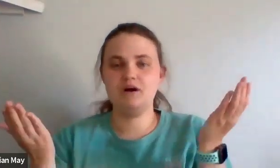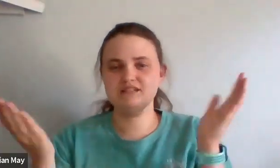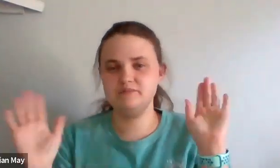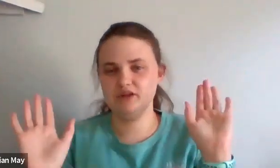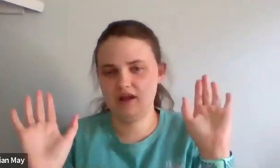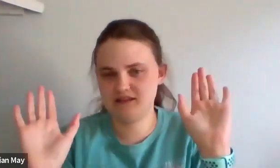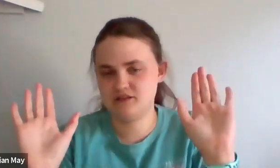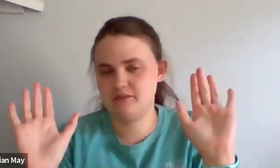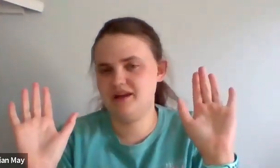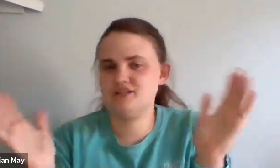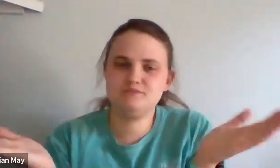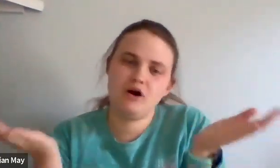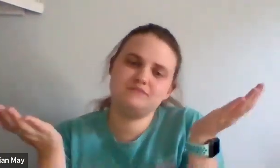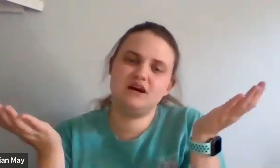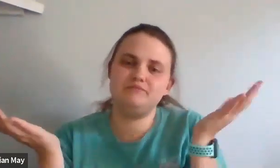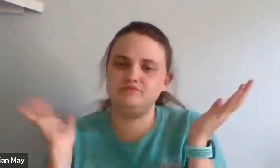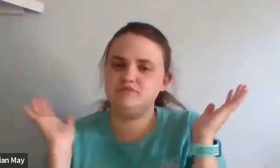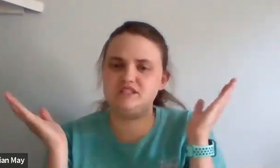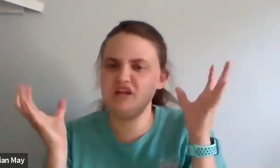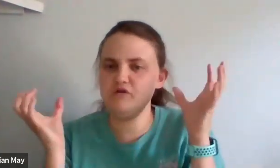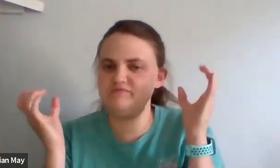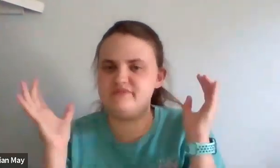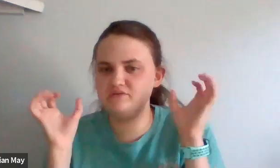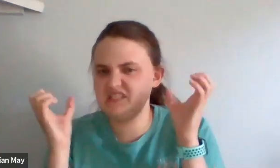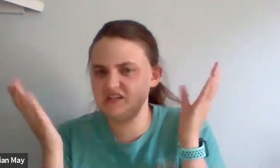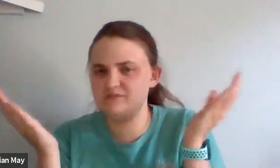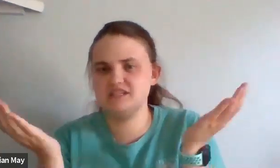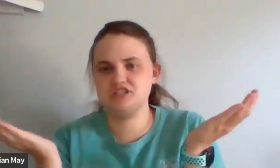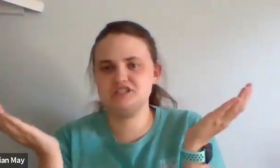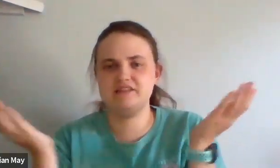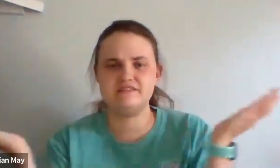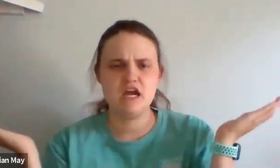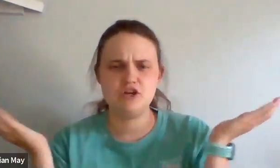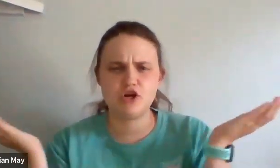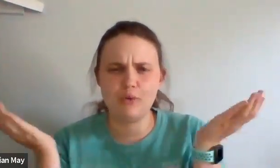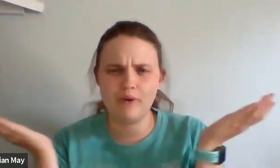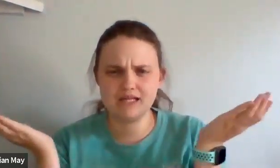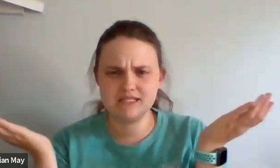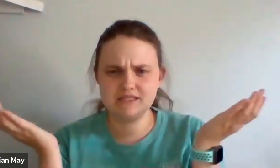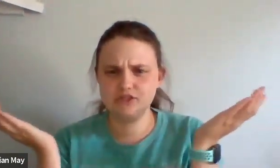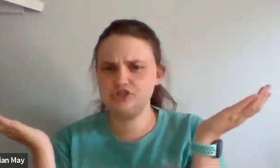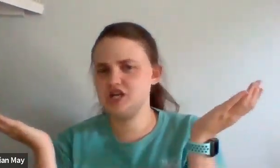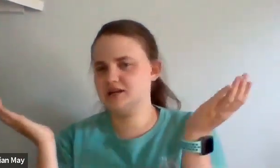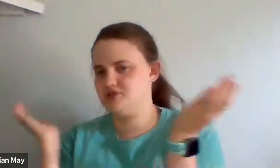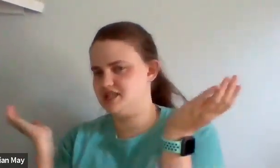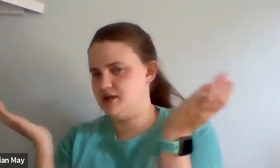what's going to be, your hands are going to be kind of just palms up. No serious position. It's just kind of like, you're going to go what? You'll just shake them gently.